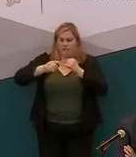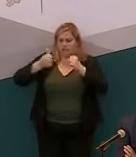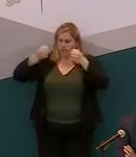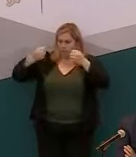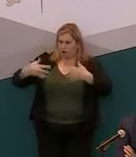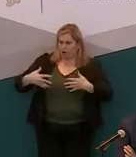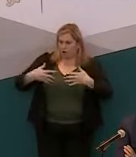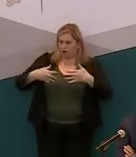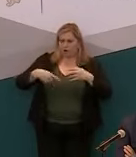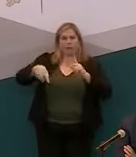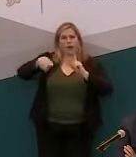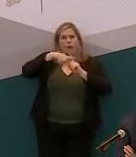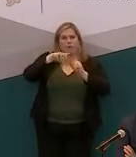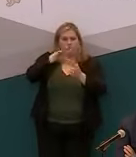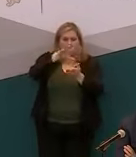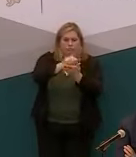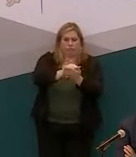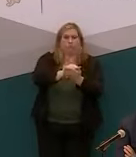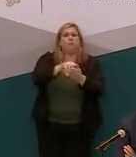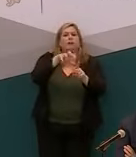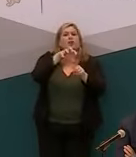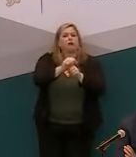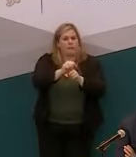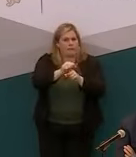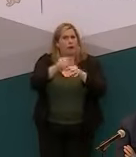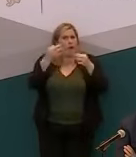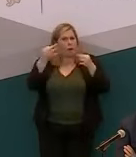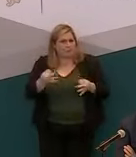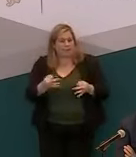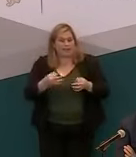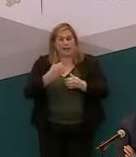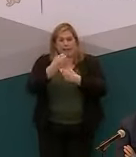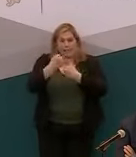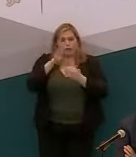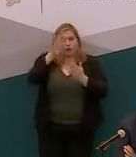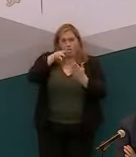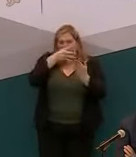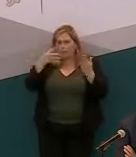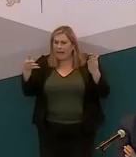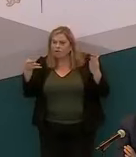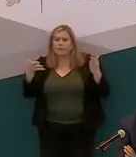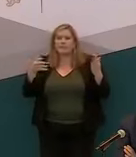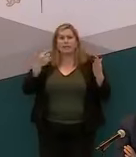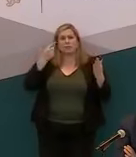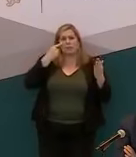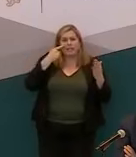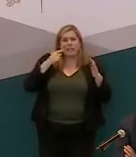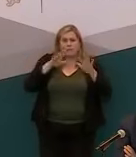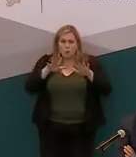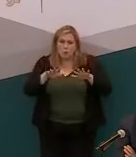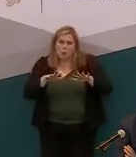have. And in each of those metrics, we're seeing very considerable slowing in the growth of the epidemic.